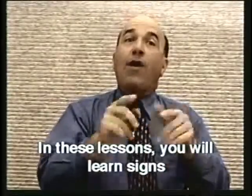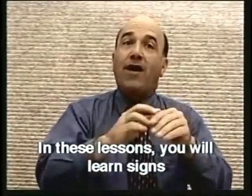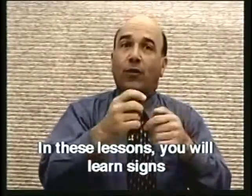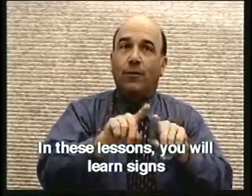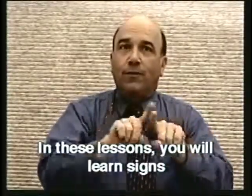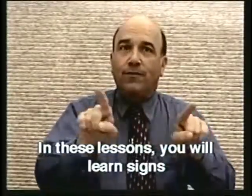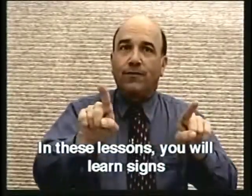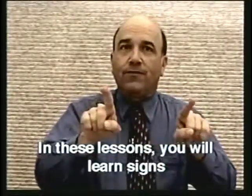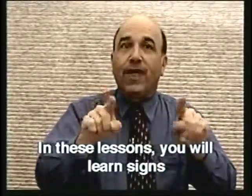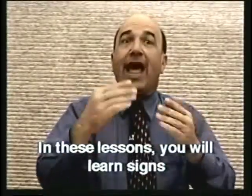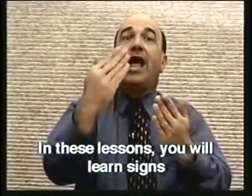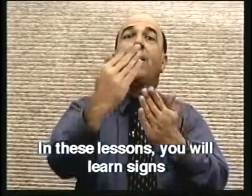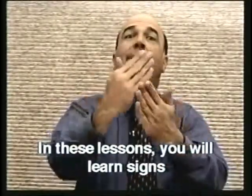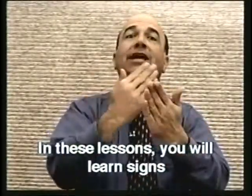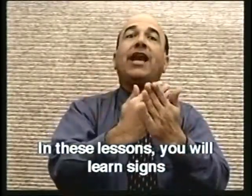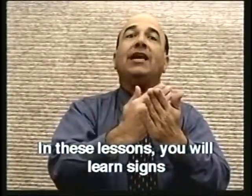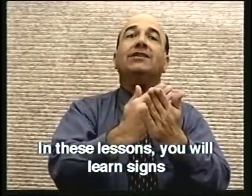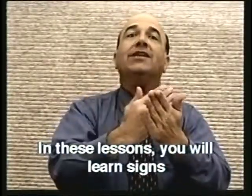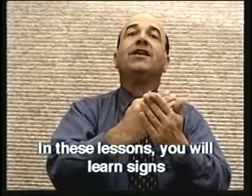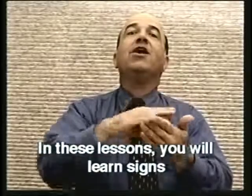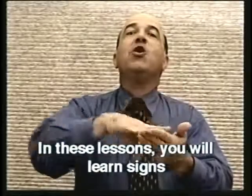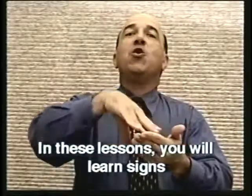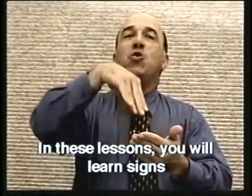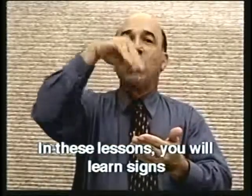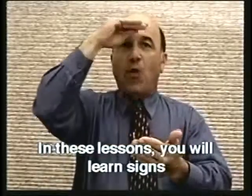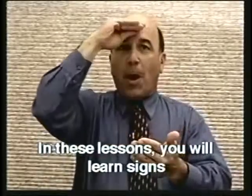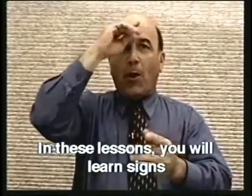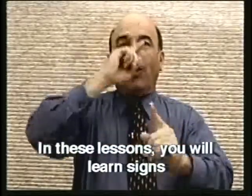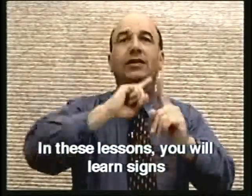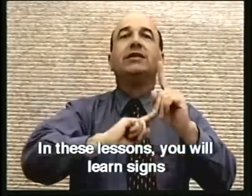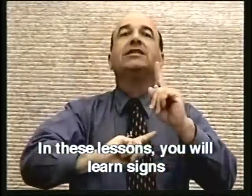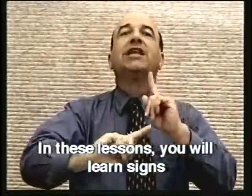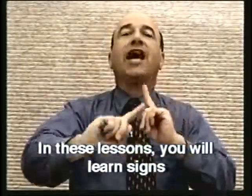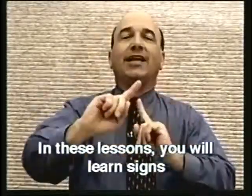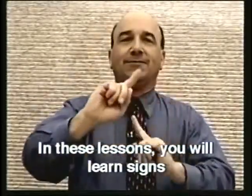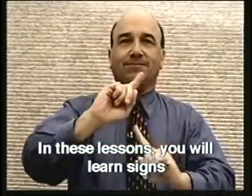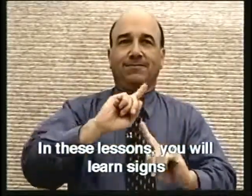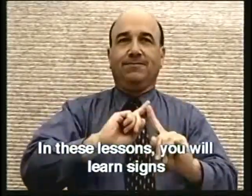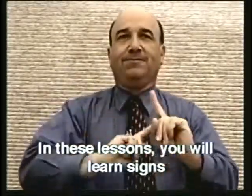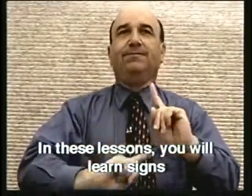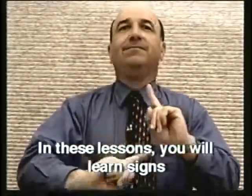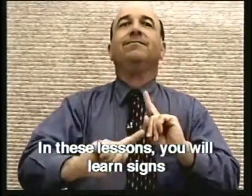However, in B lesson, you will learn sign.